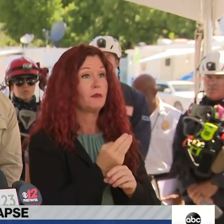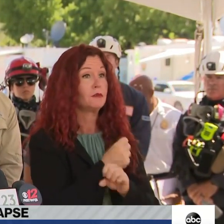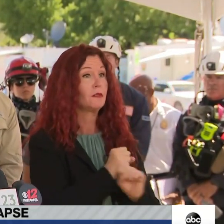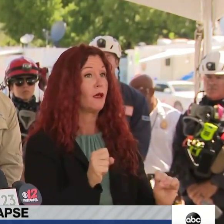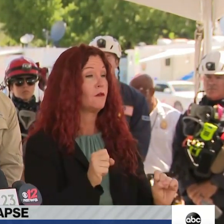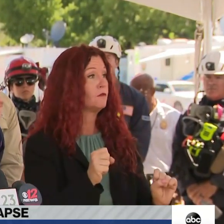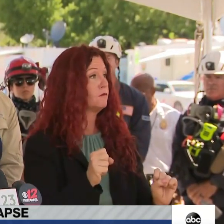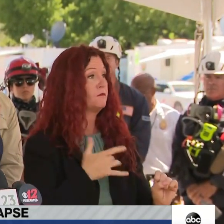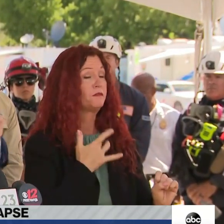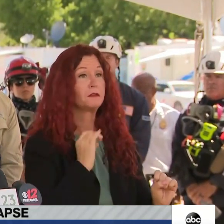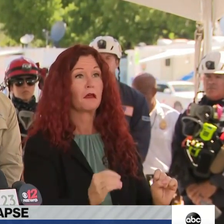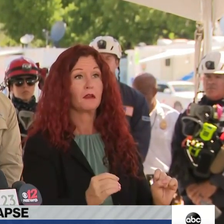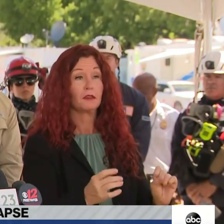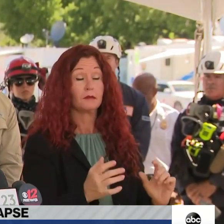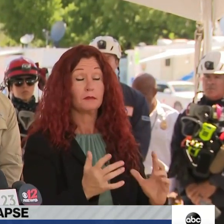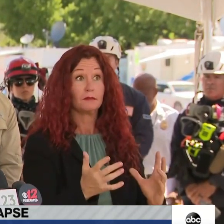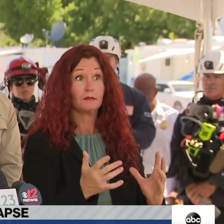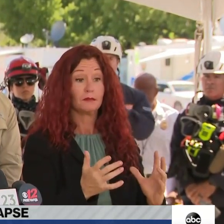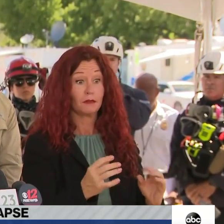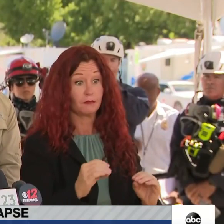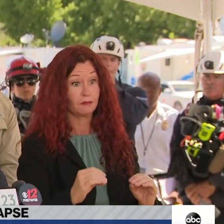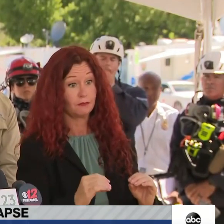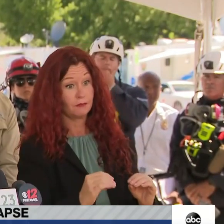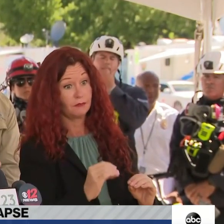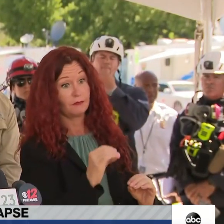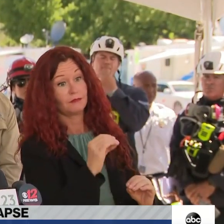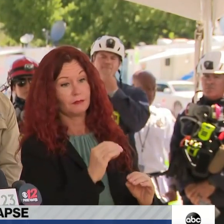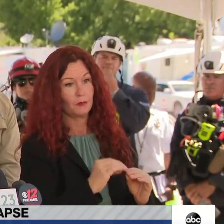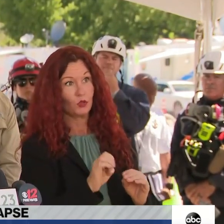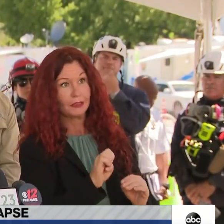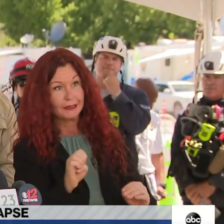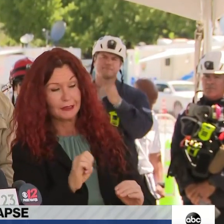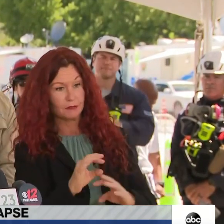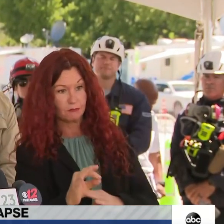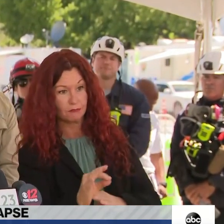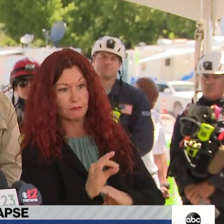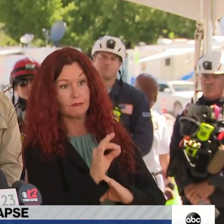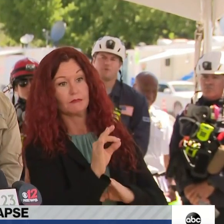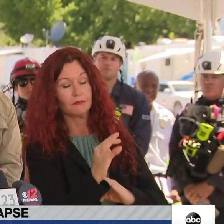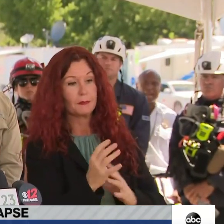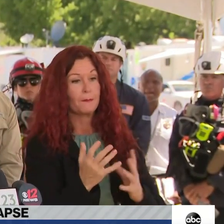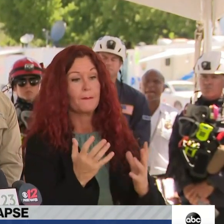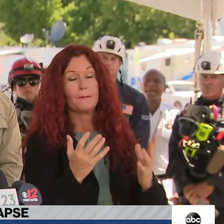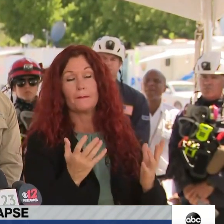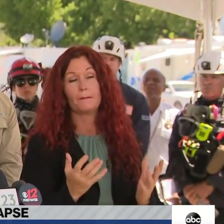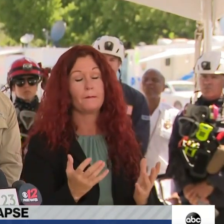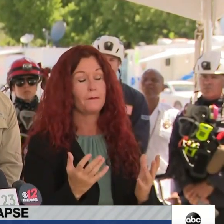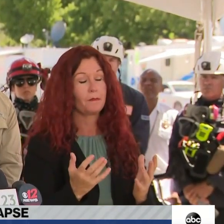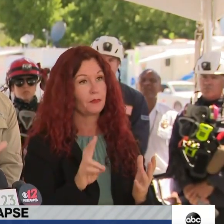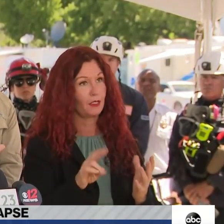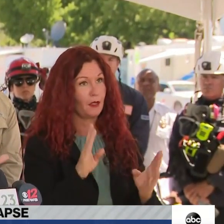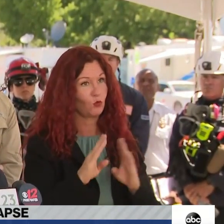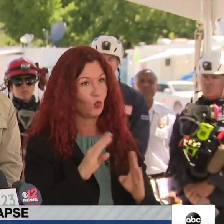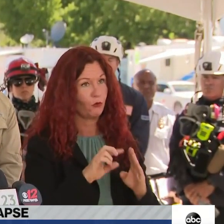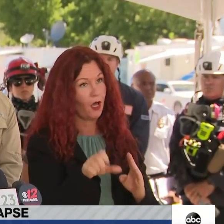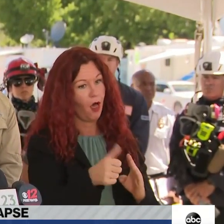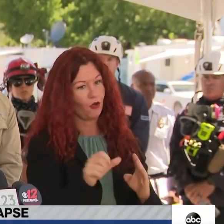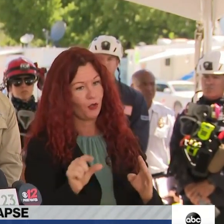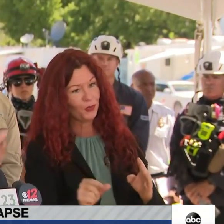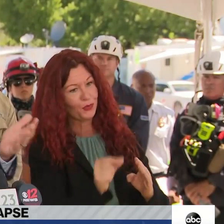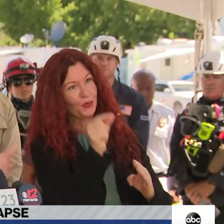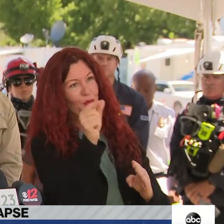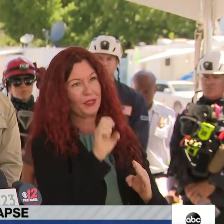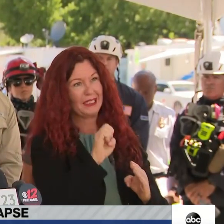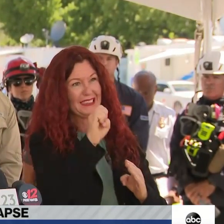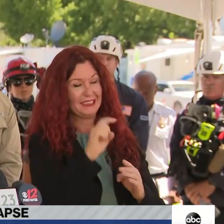stays closer east, then obviously, potentially, as we get into northern Florida, we're probably going to have to add some counties in the interior. So that's all there. We're